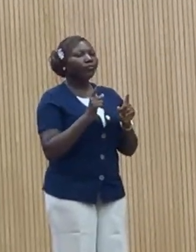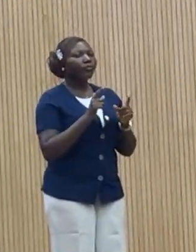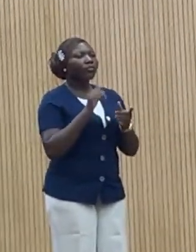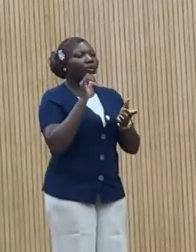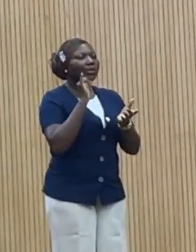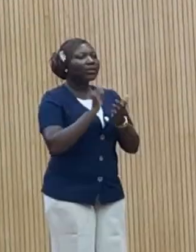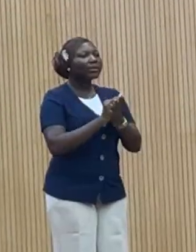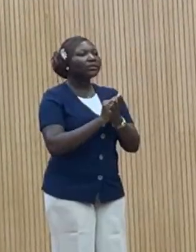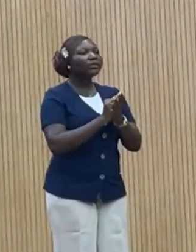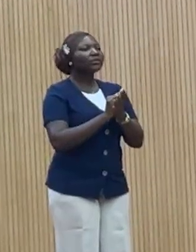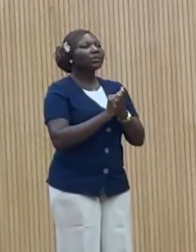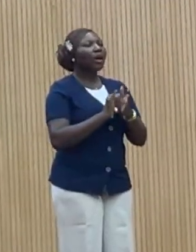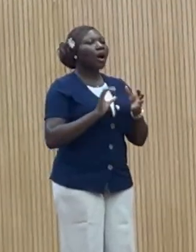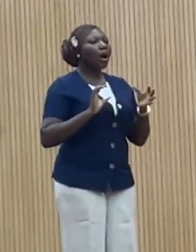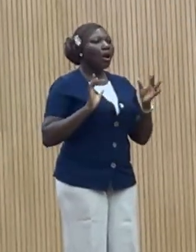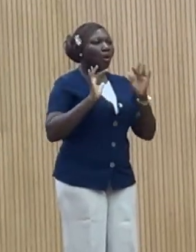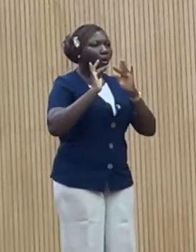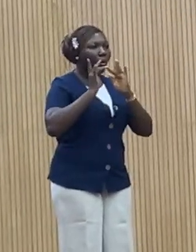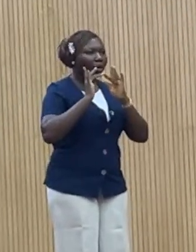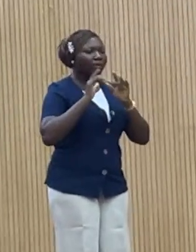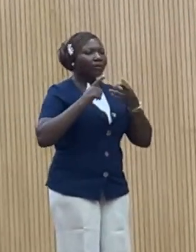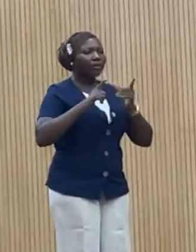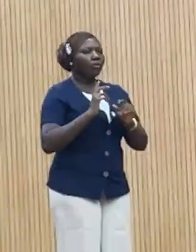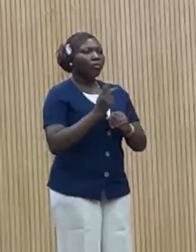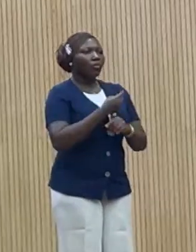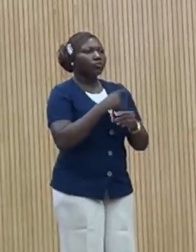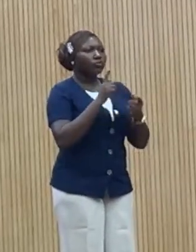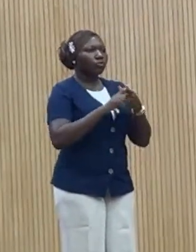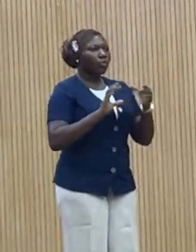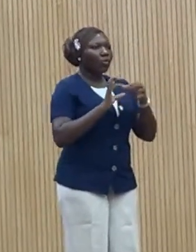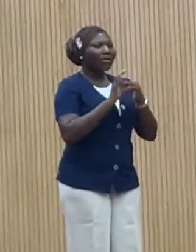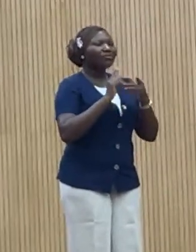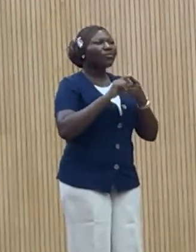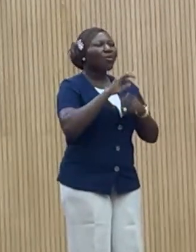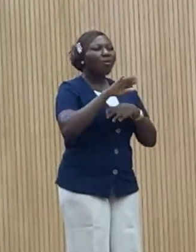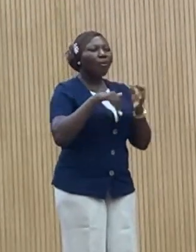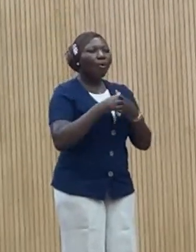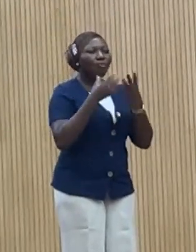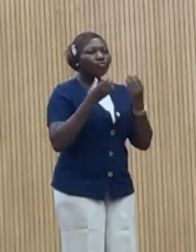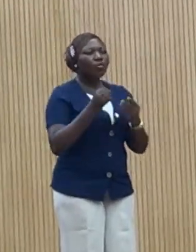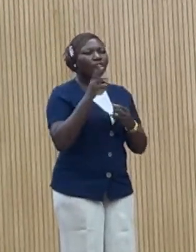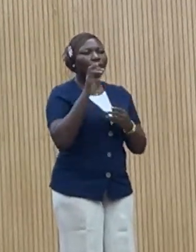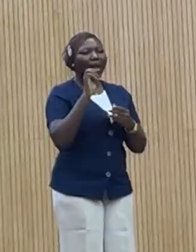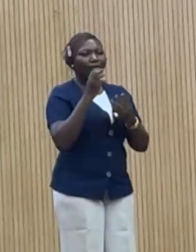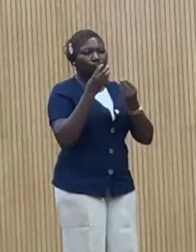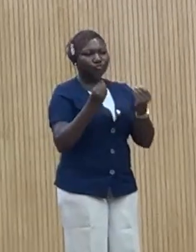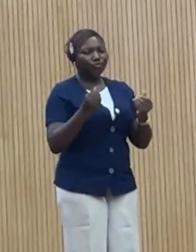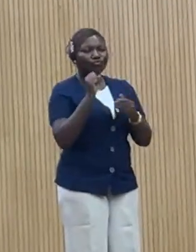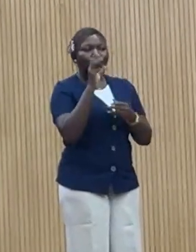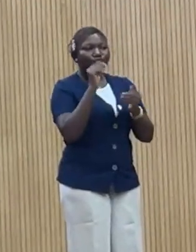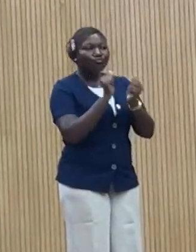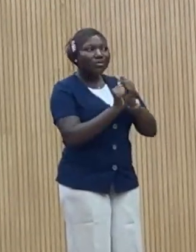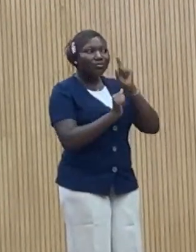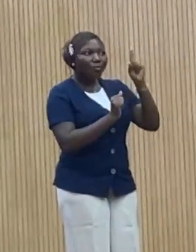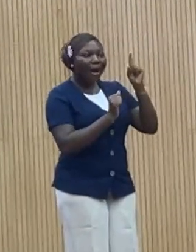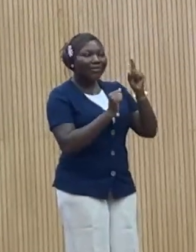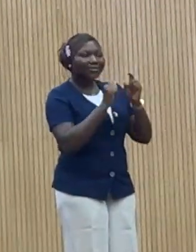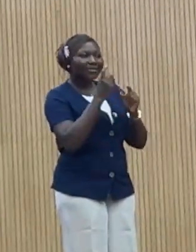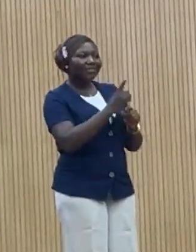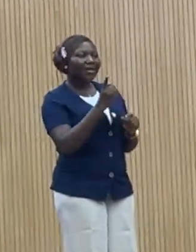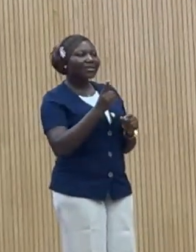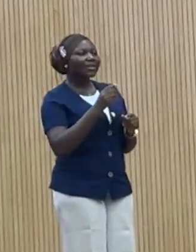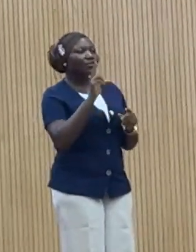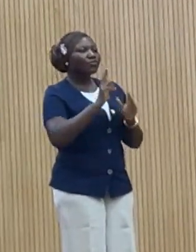that connectivity allows us to connect to all software solutions and hardware solutions, meaning that with one device, a user doesn't have to switch between a